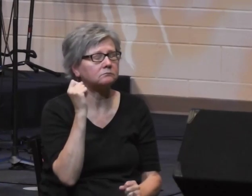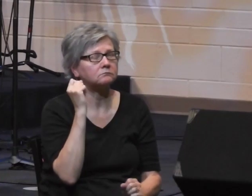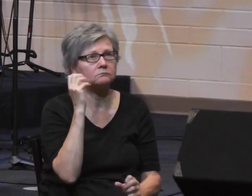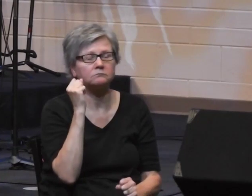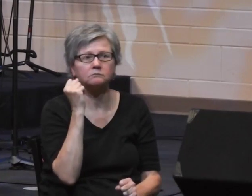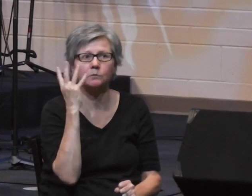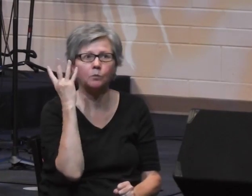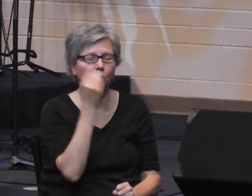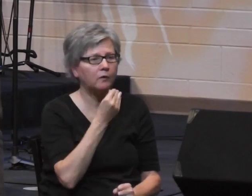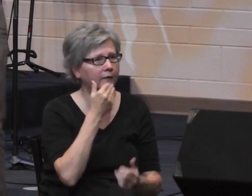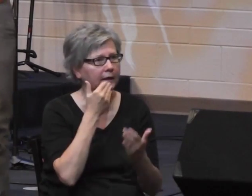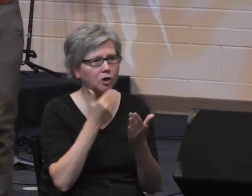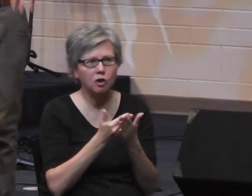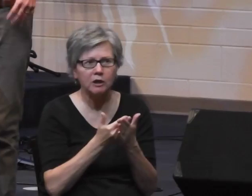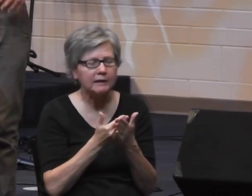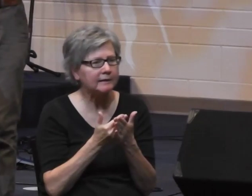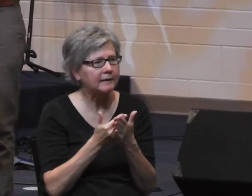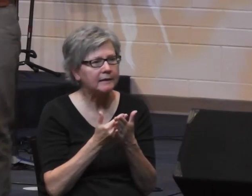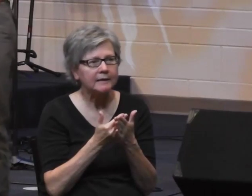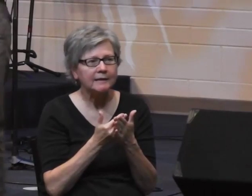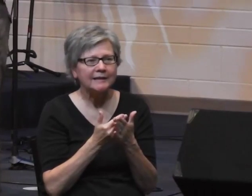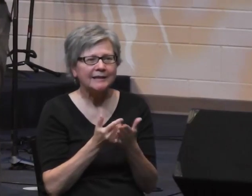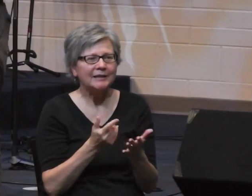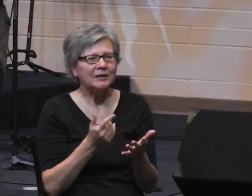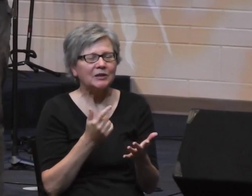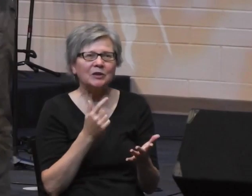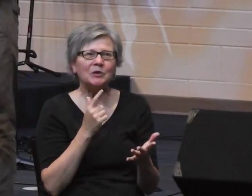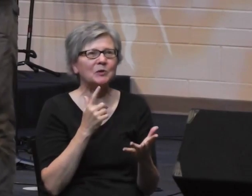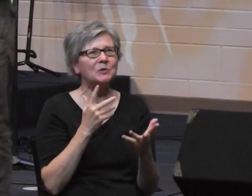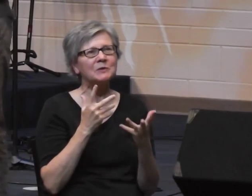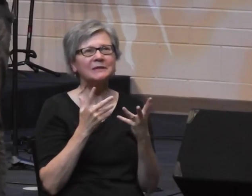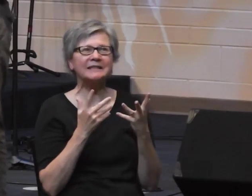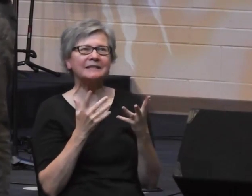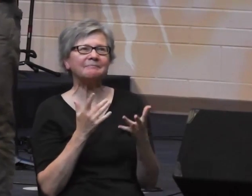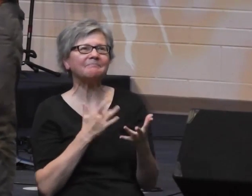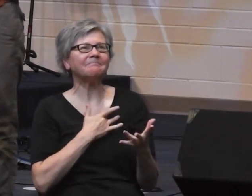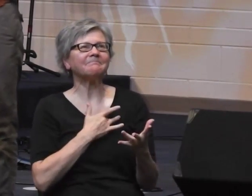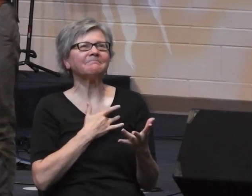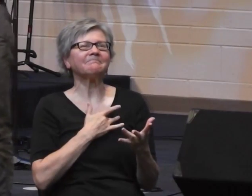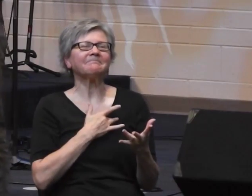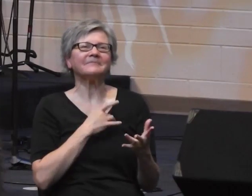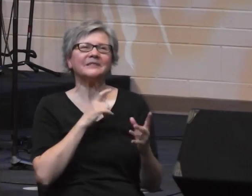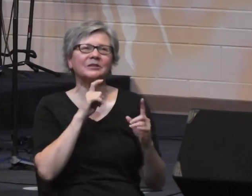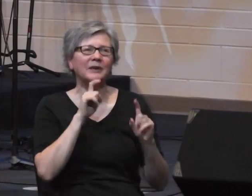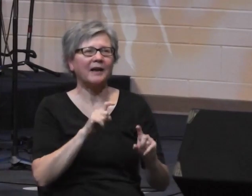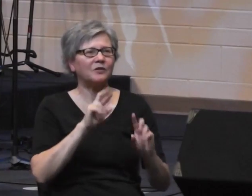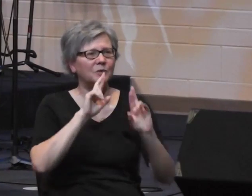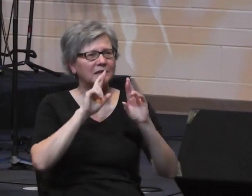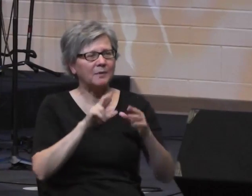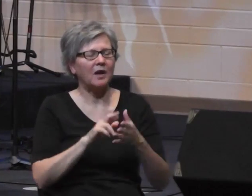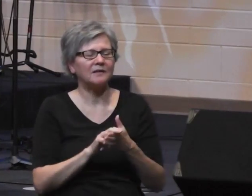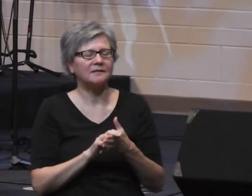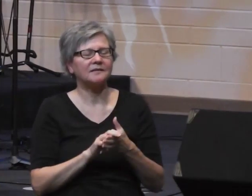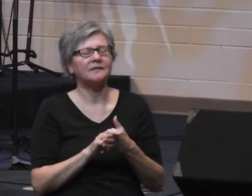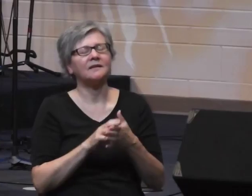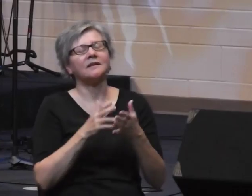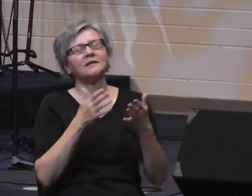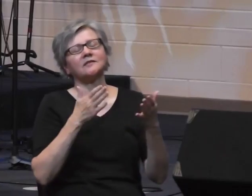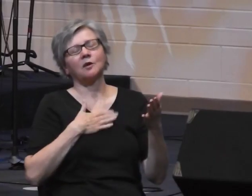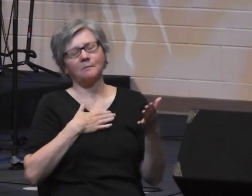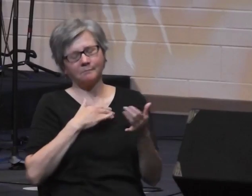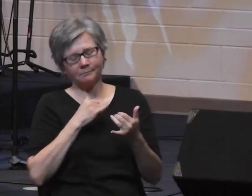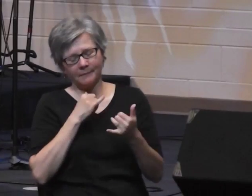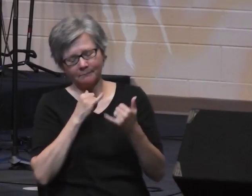beautiful, compelling, good, and we say, man, that's what God looks like, you just can't help but be moved to respond. And so I want to end with a